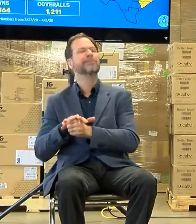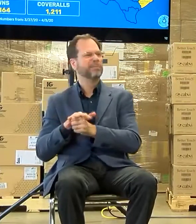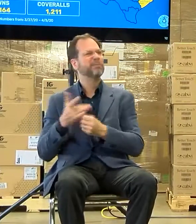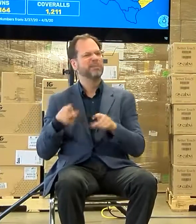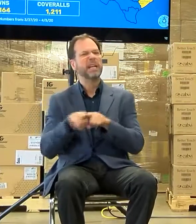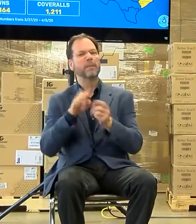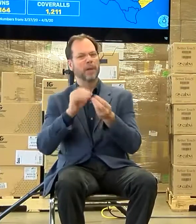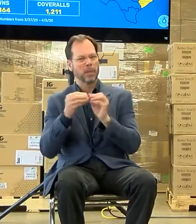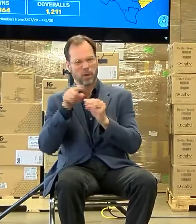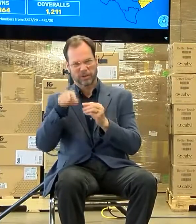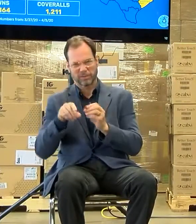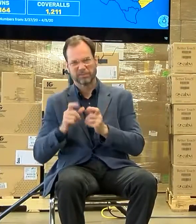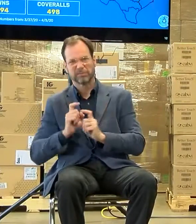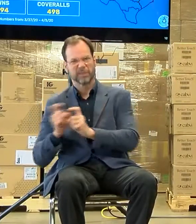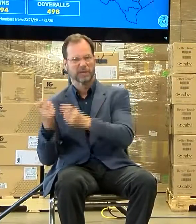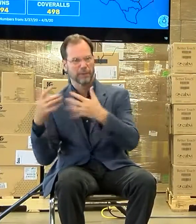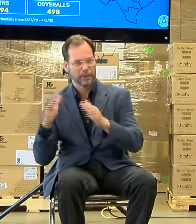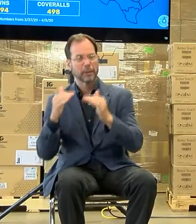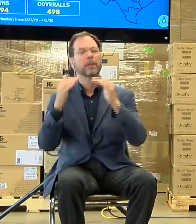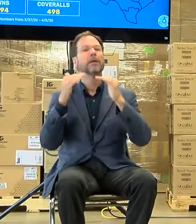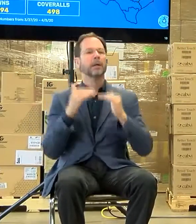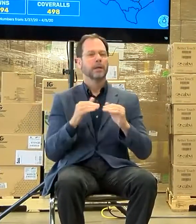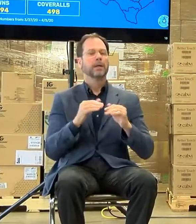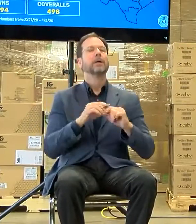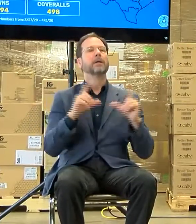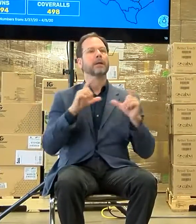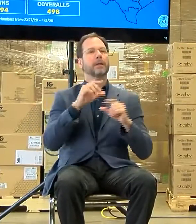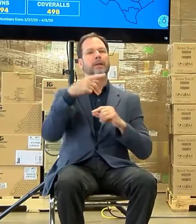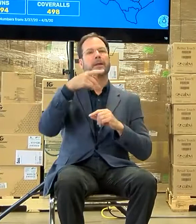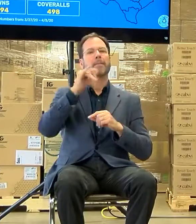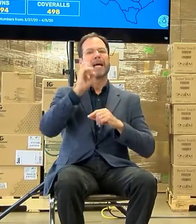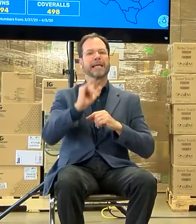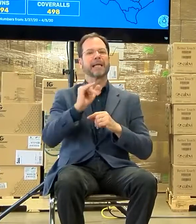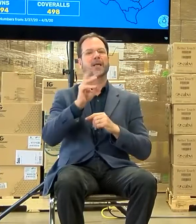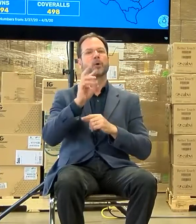same numbers. Next slide. Piney Woods.